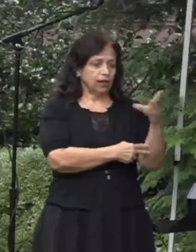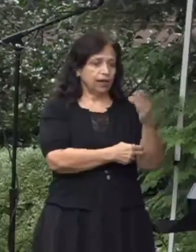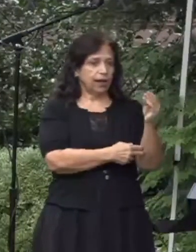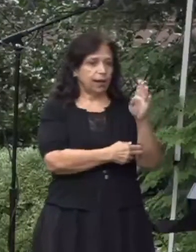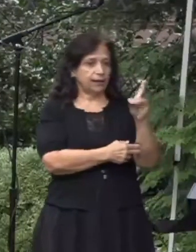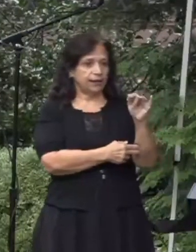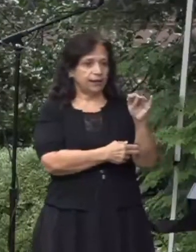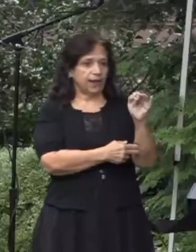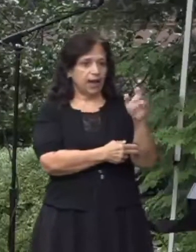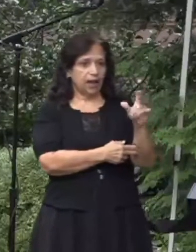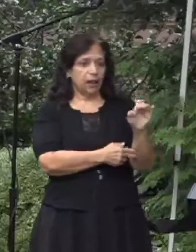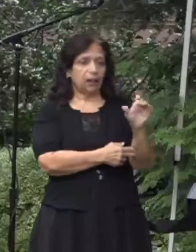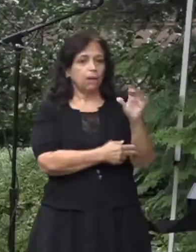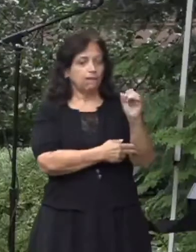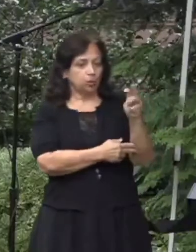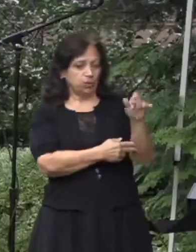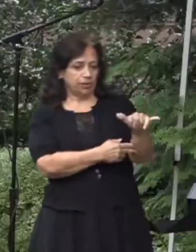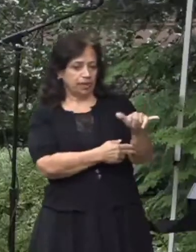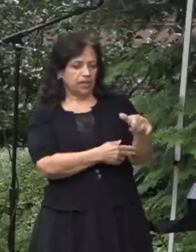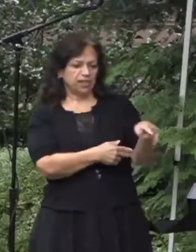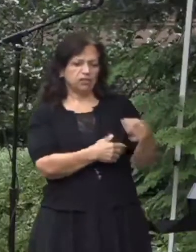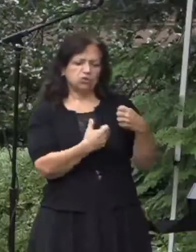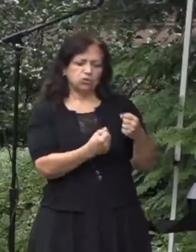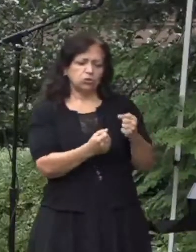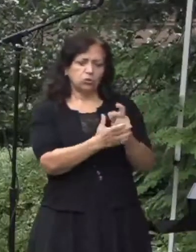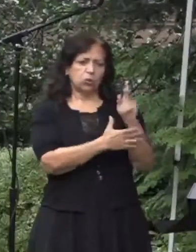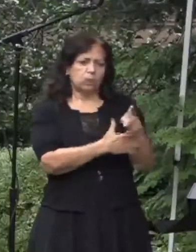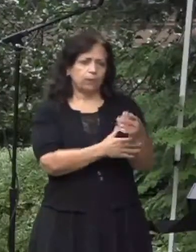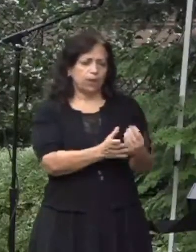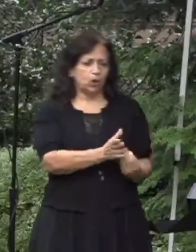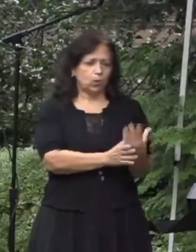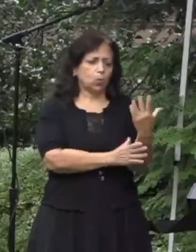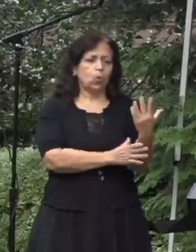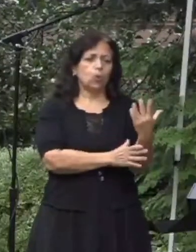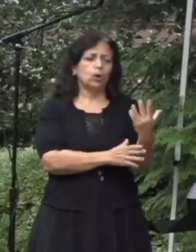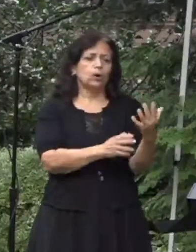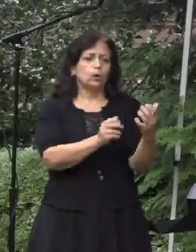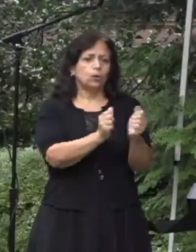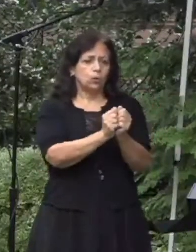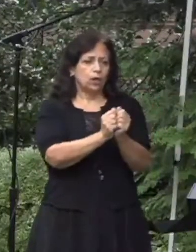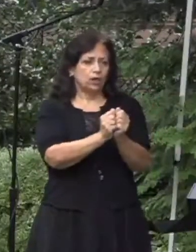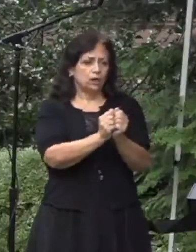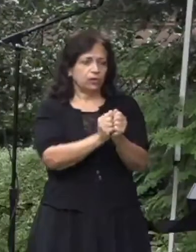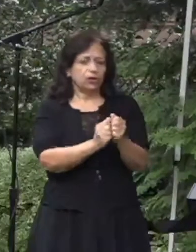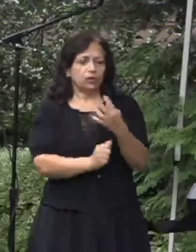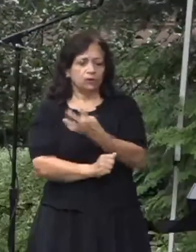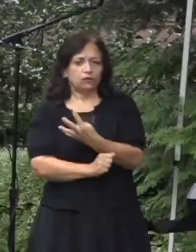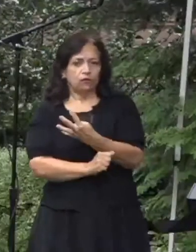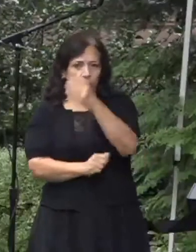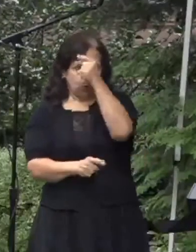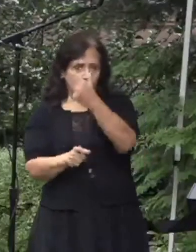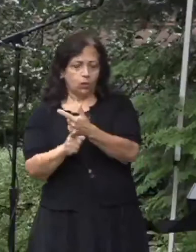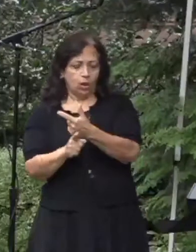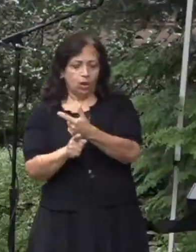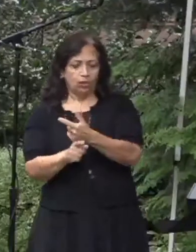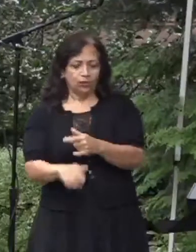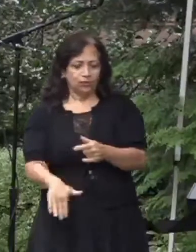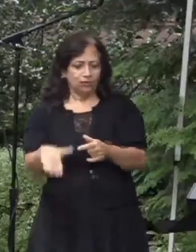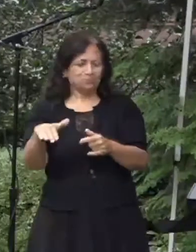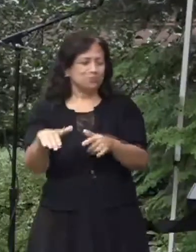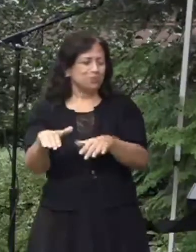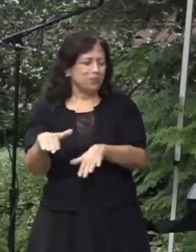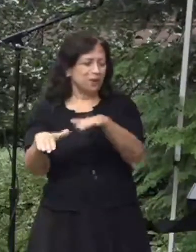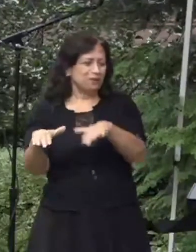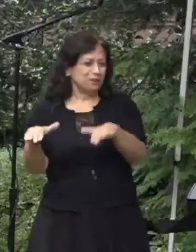and sturdy plant grew up alongside all four of the Busey boys and served